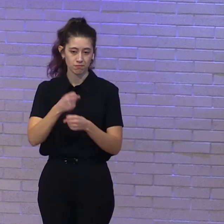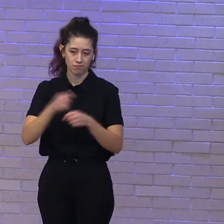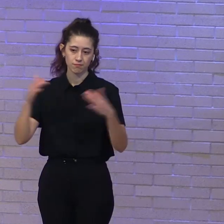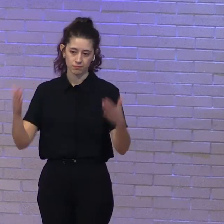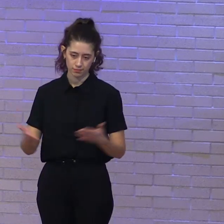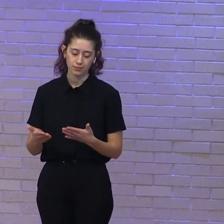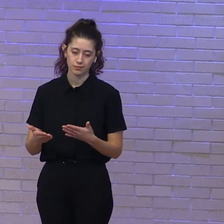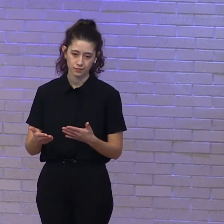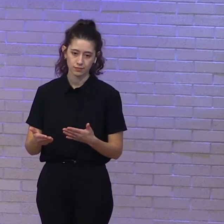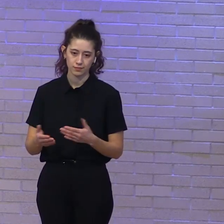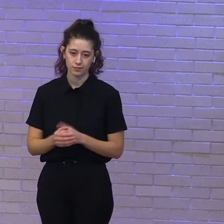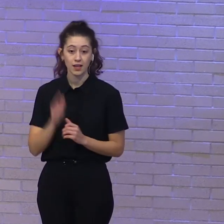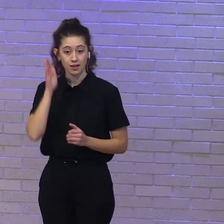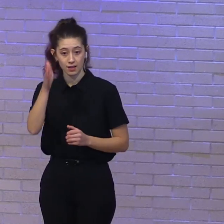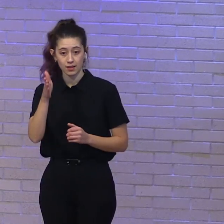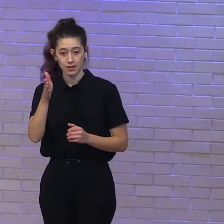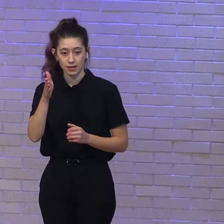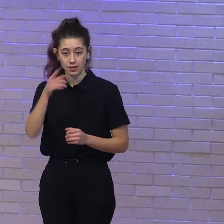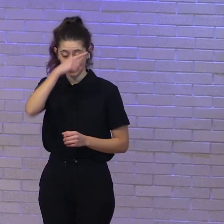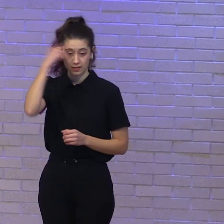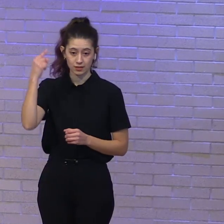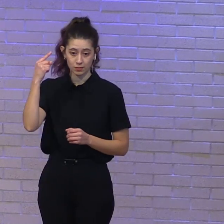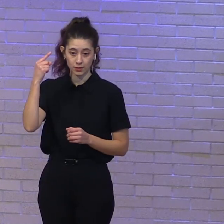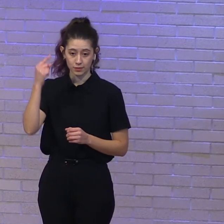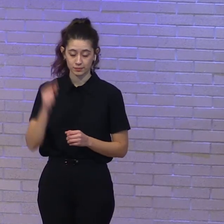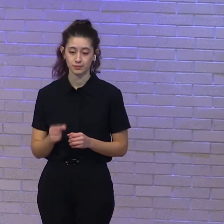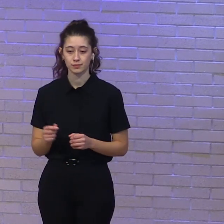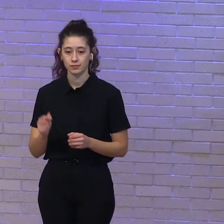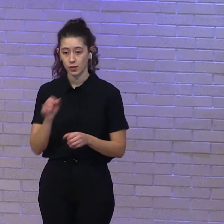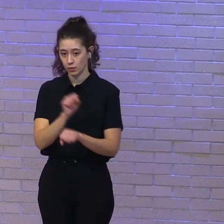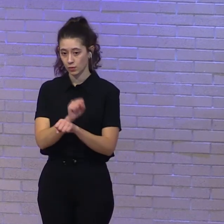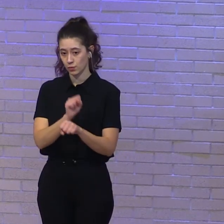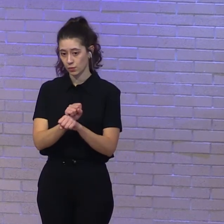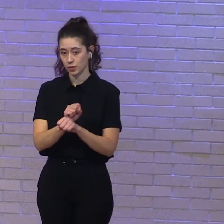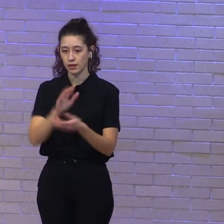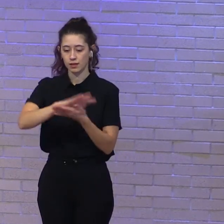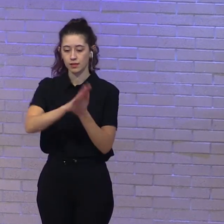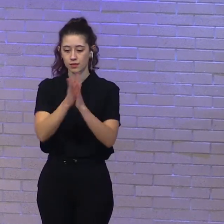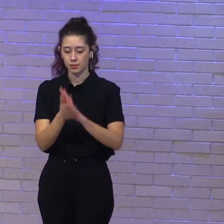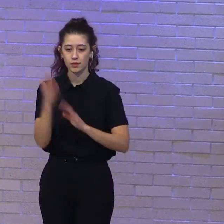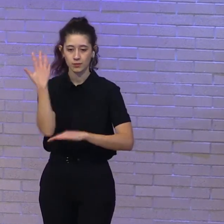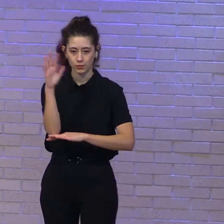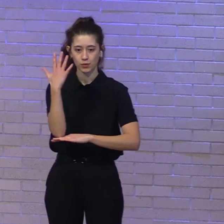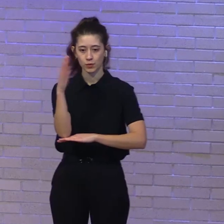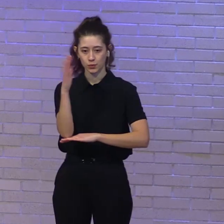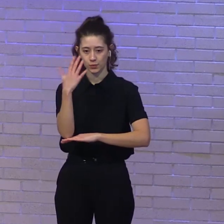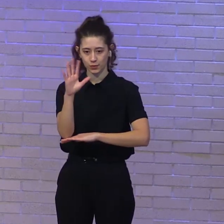staff and once again enjoy working at the Peaceful Woods. Thank you.